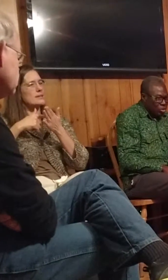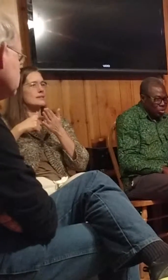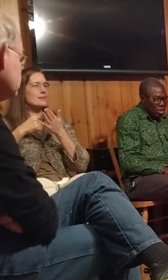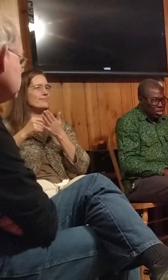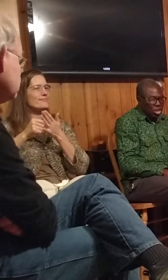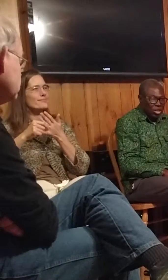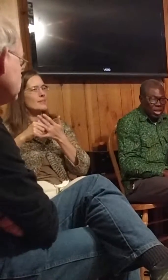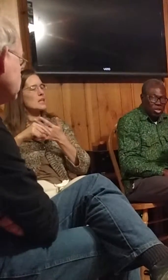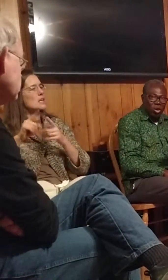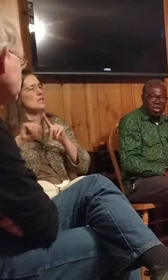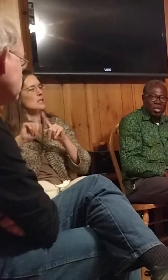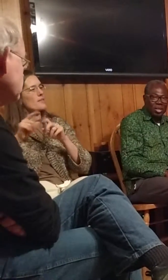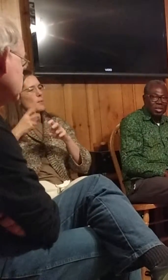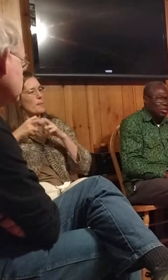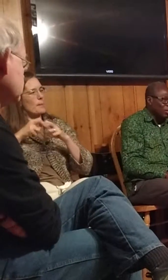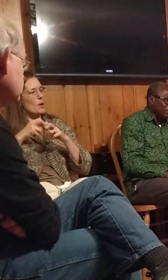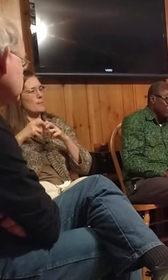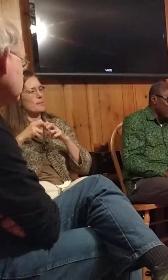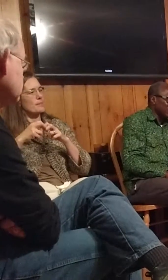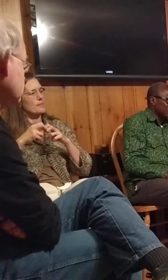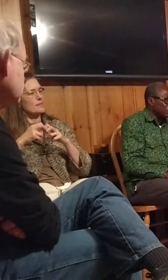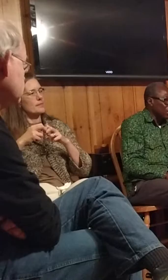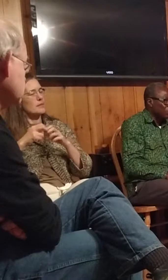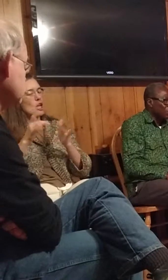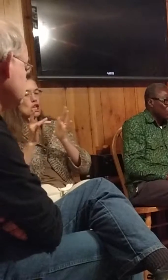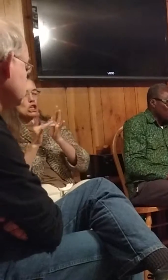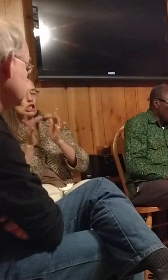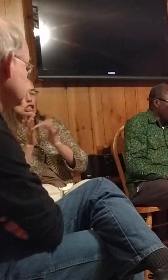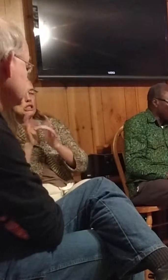why is Jesus Christ God and man at the